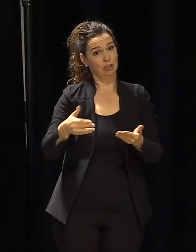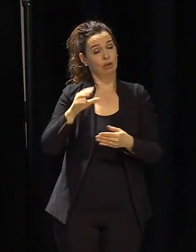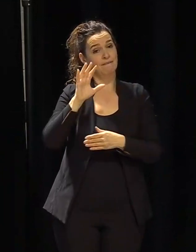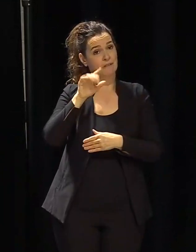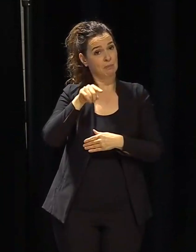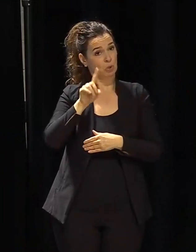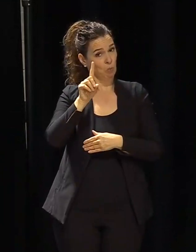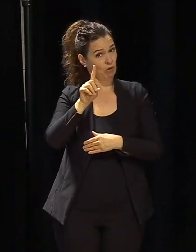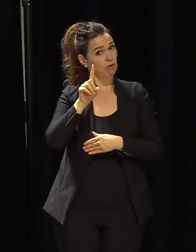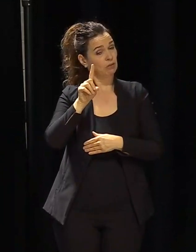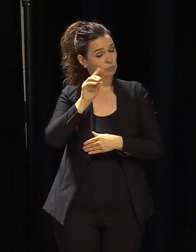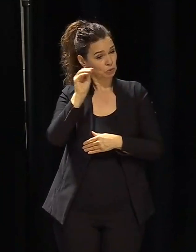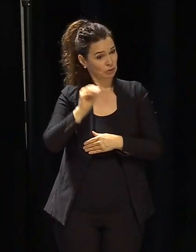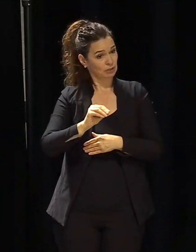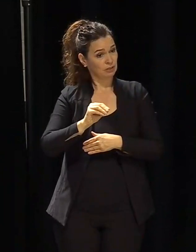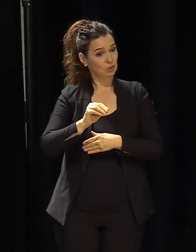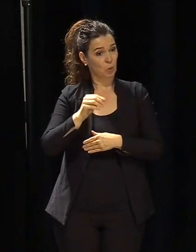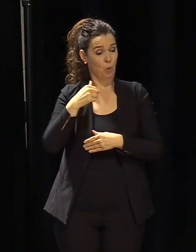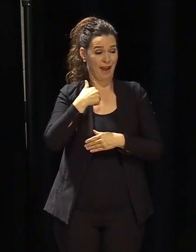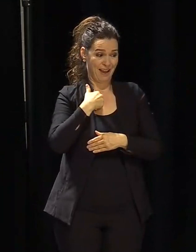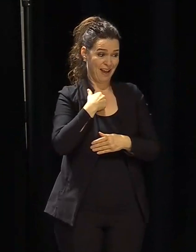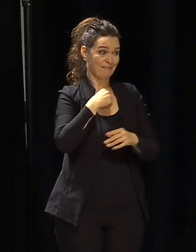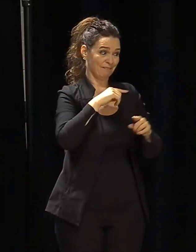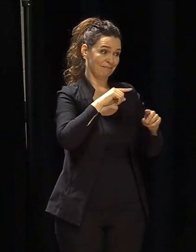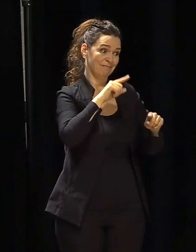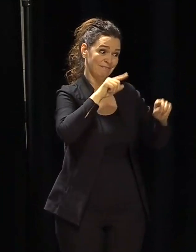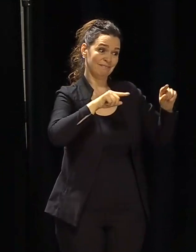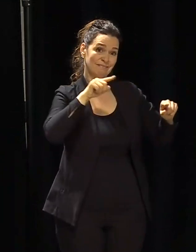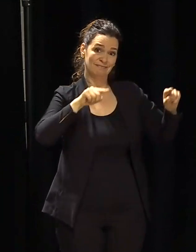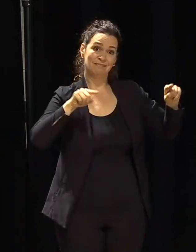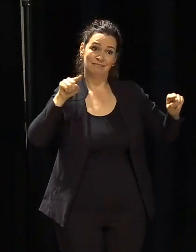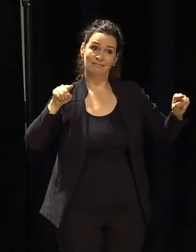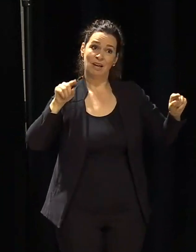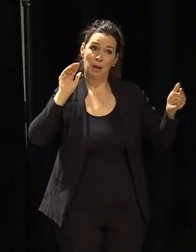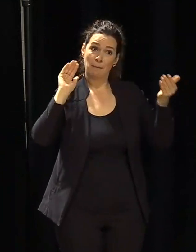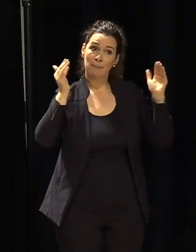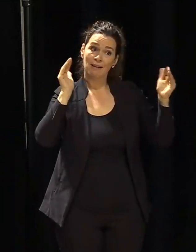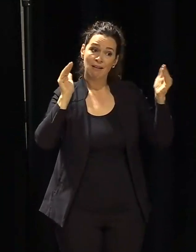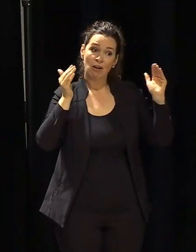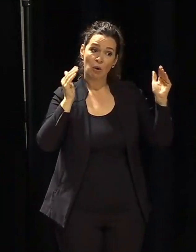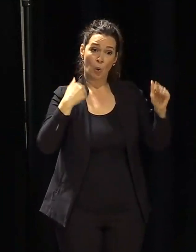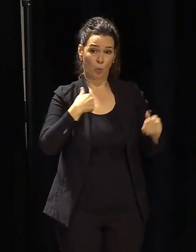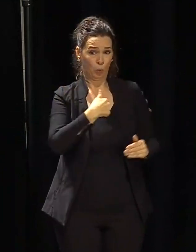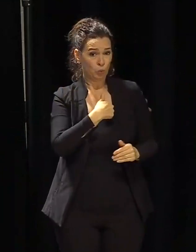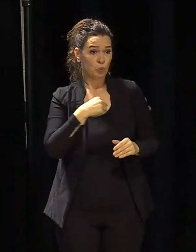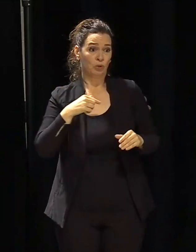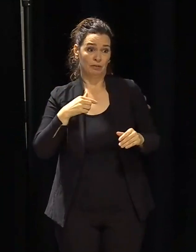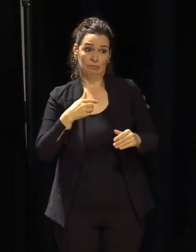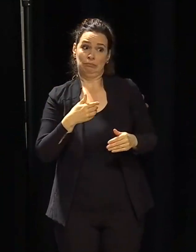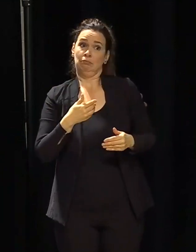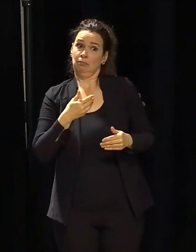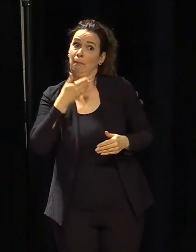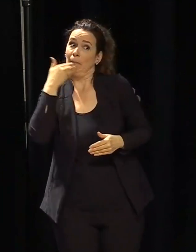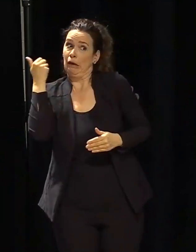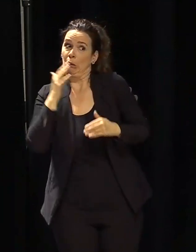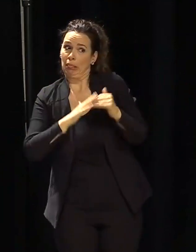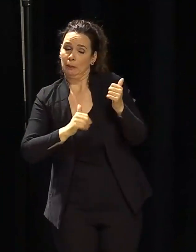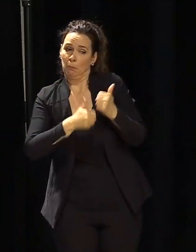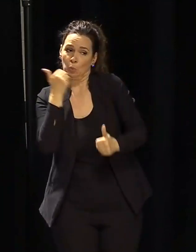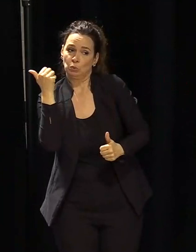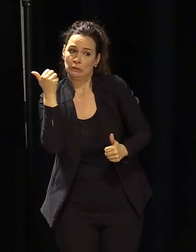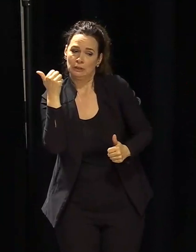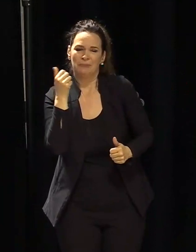peers, we're doing well, but it's just not good enough, right? And so if you looked at